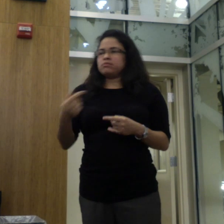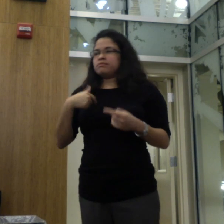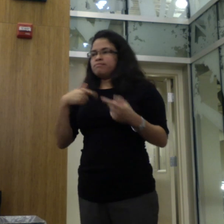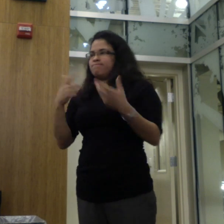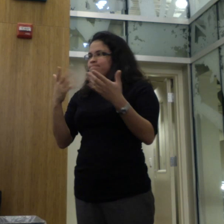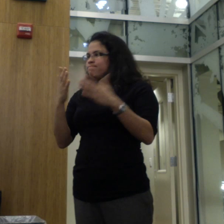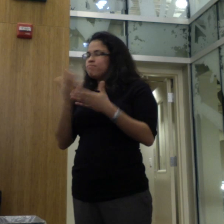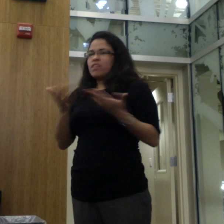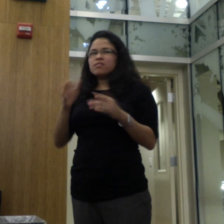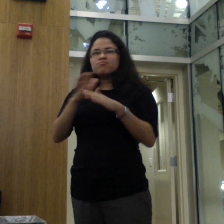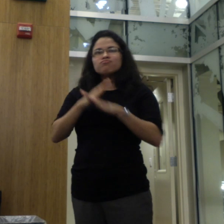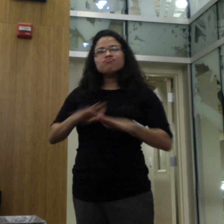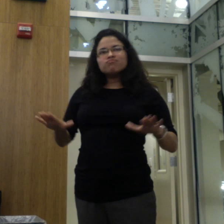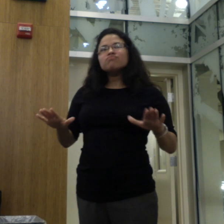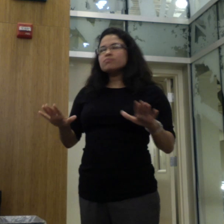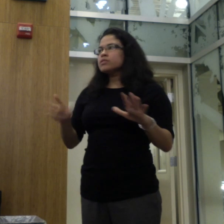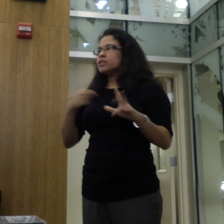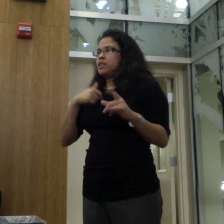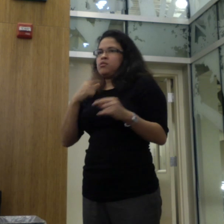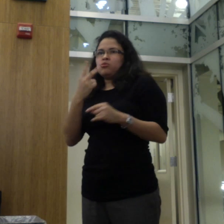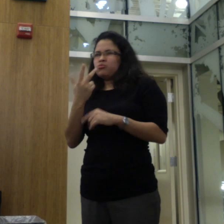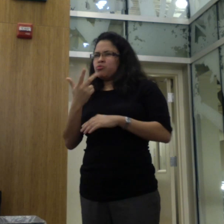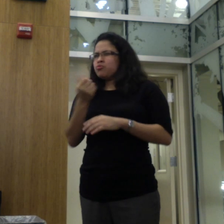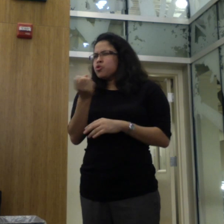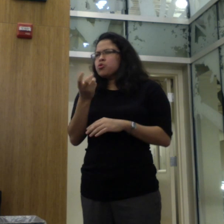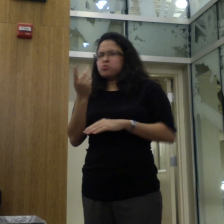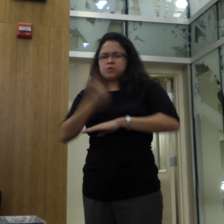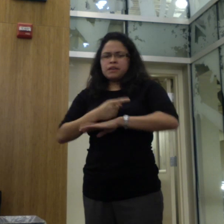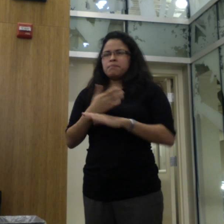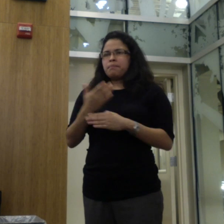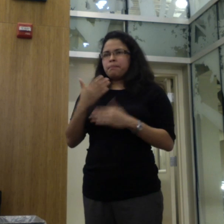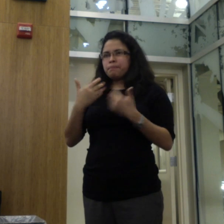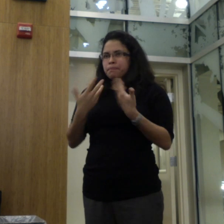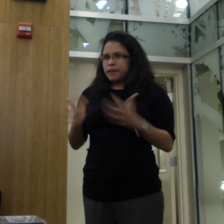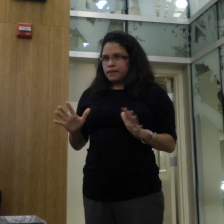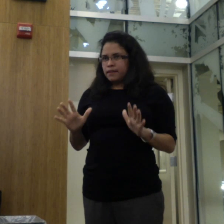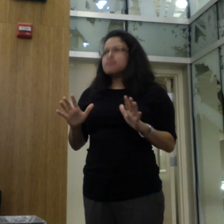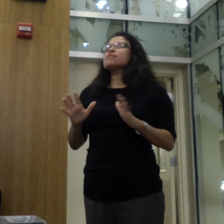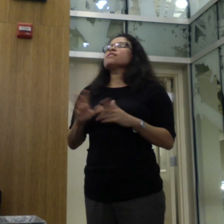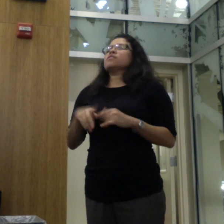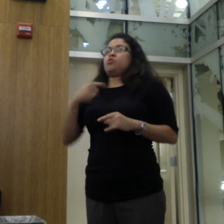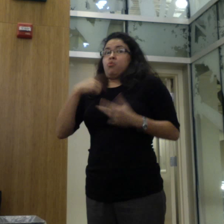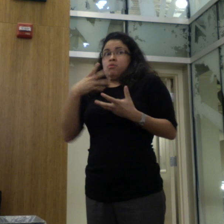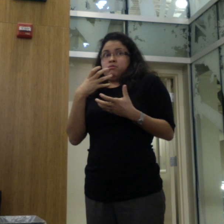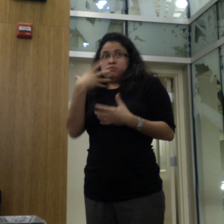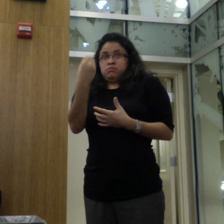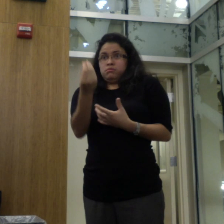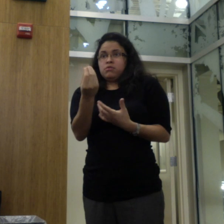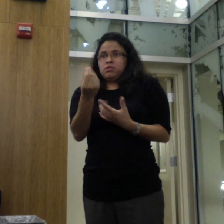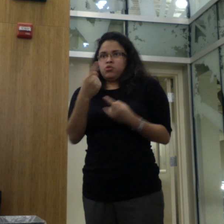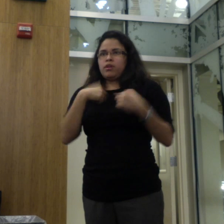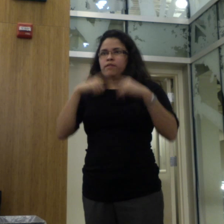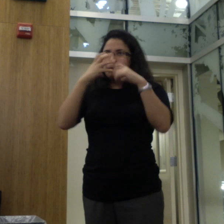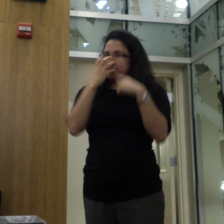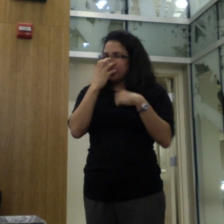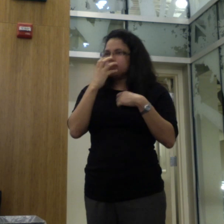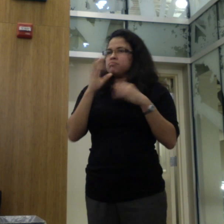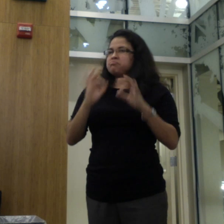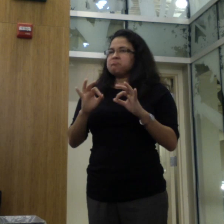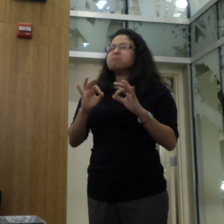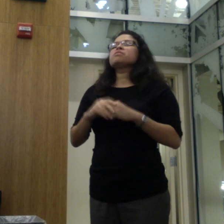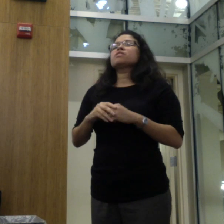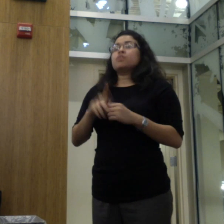just hunkered down for a while. A couple days have passed, and you want to go outside, and you have your mask on. When